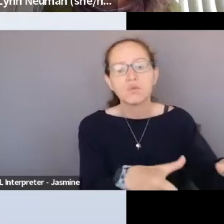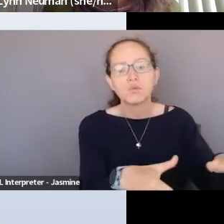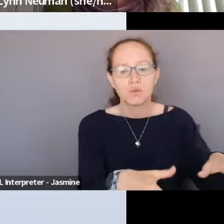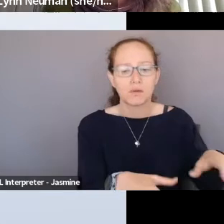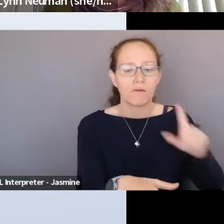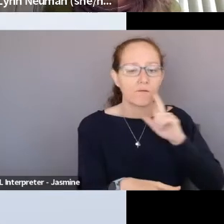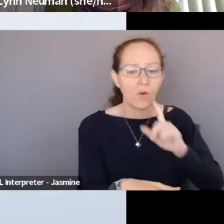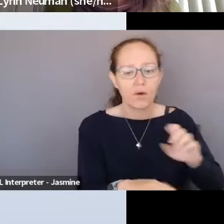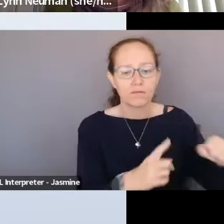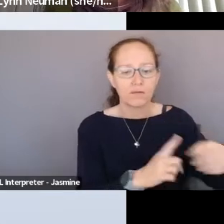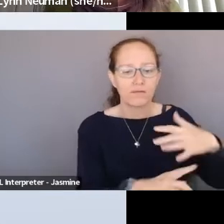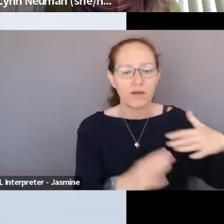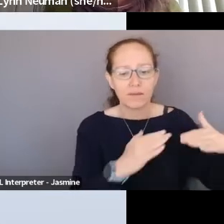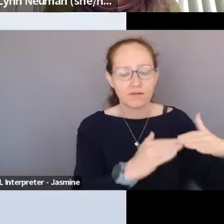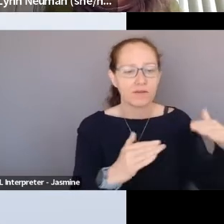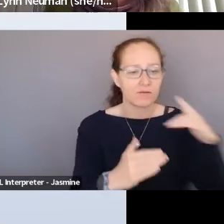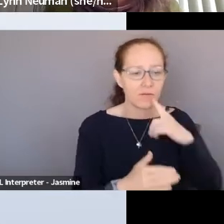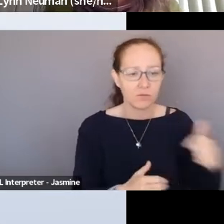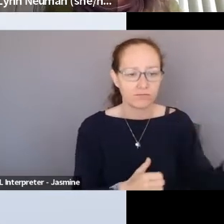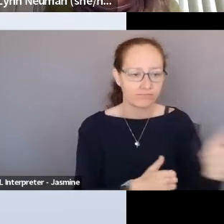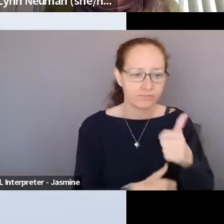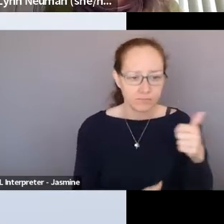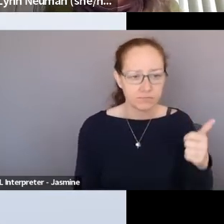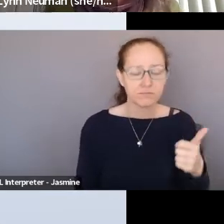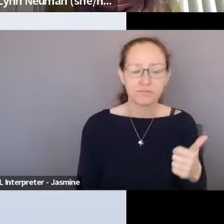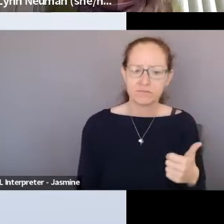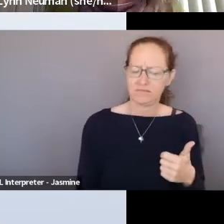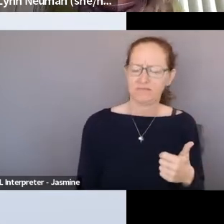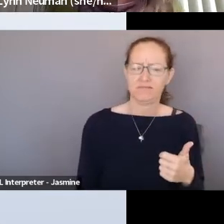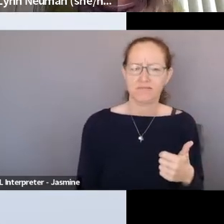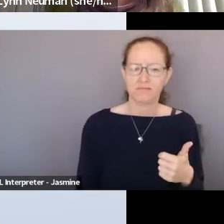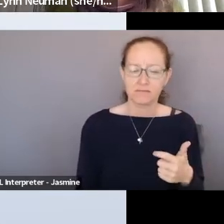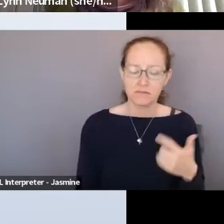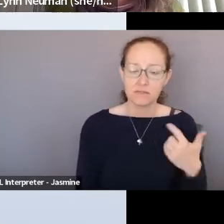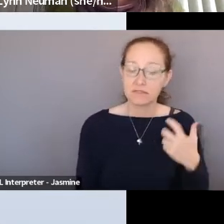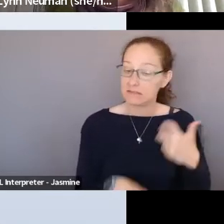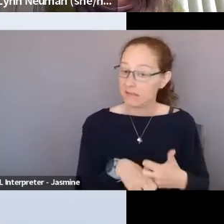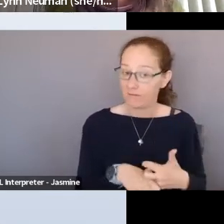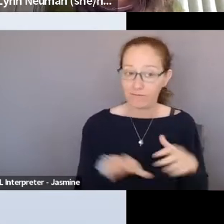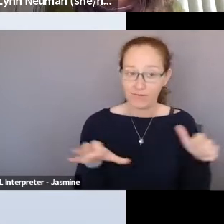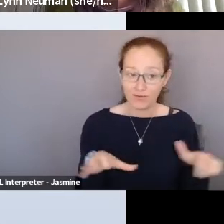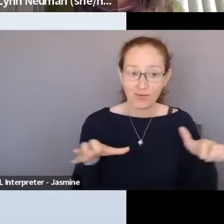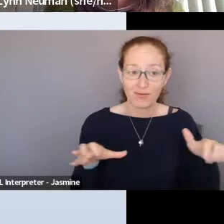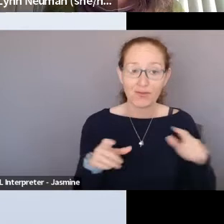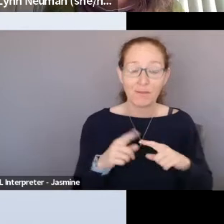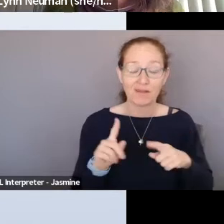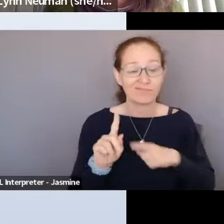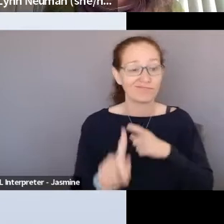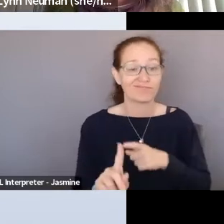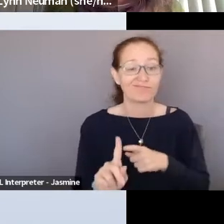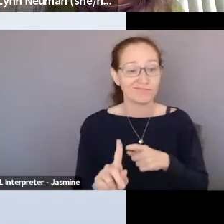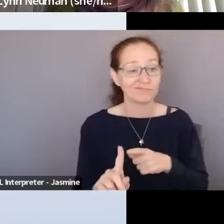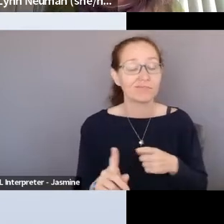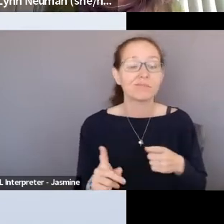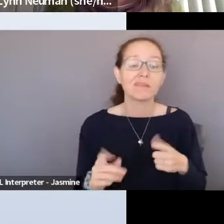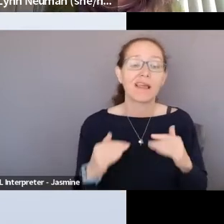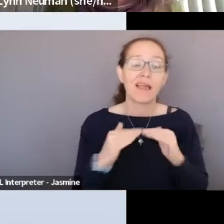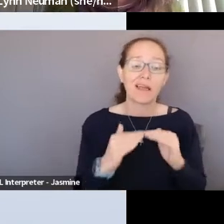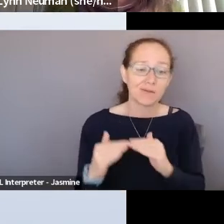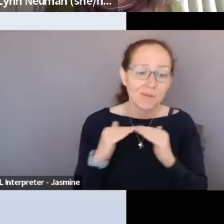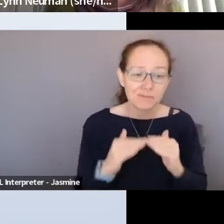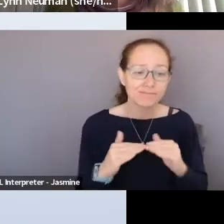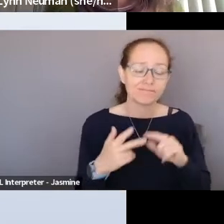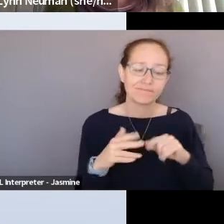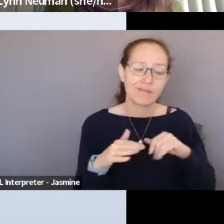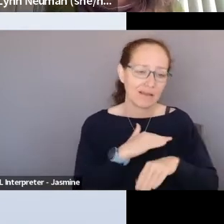important takeaway is equity and access. And we've seen with the coronavirus how